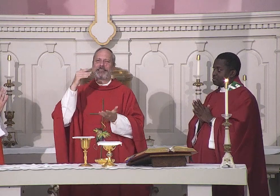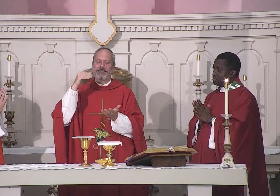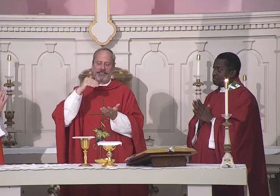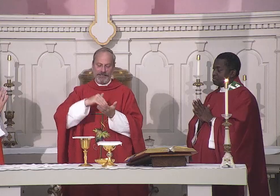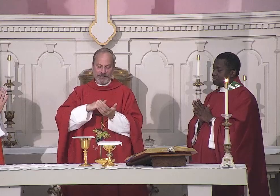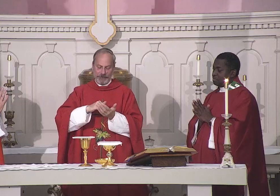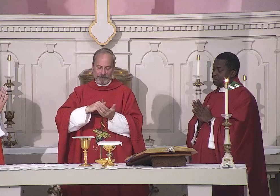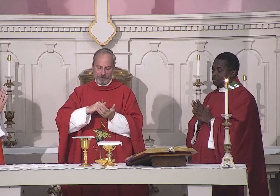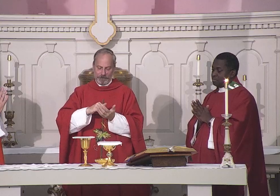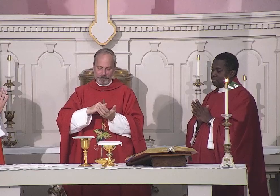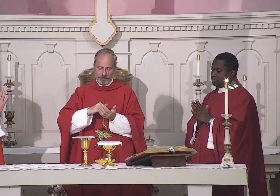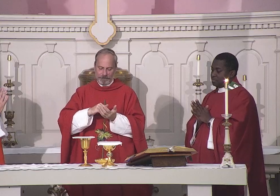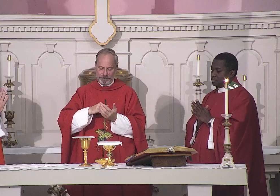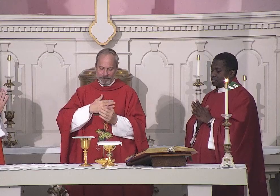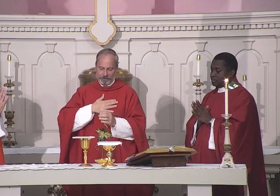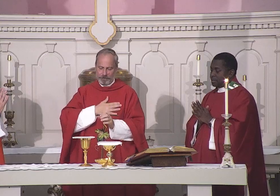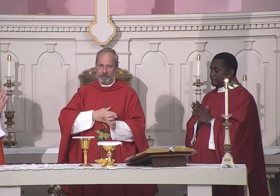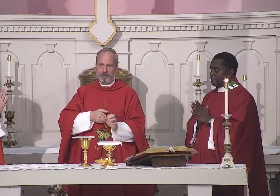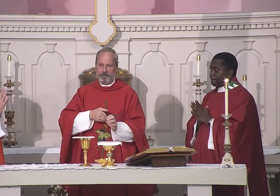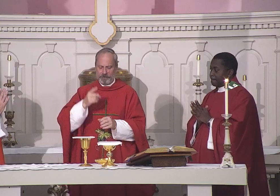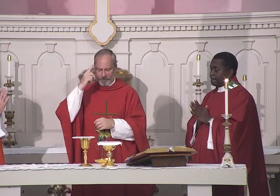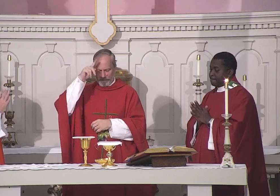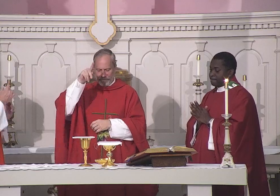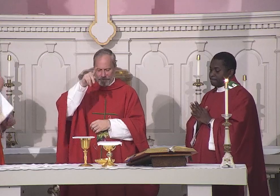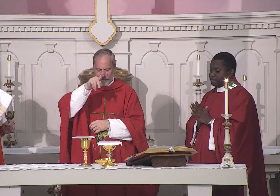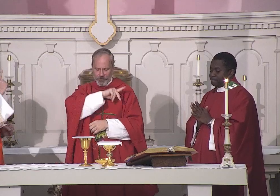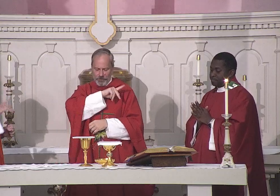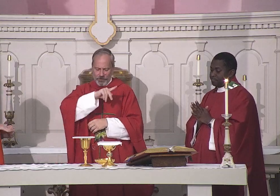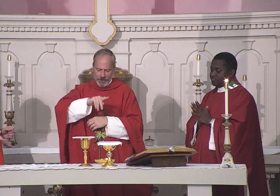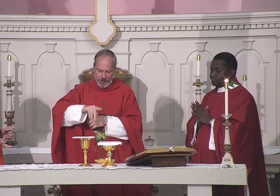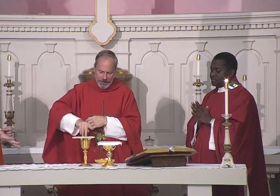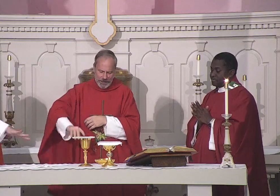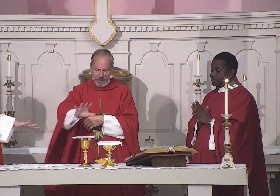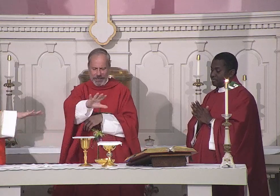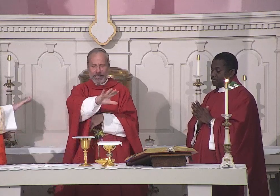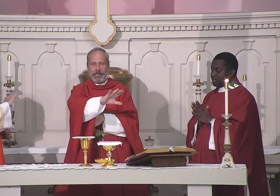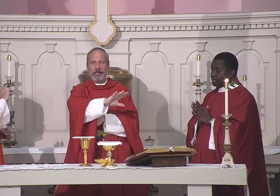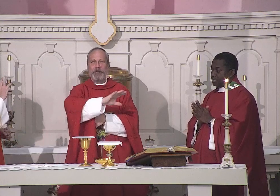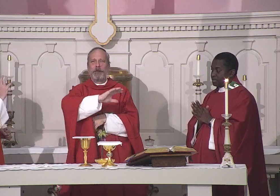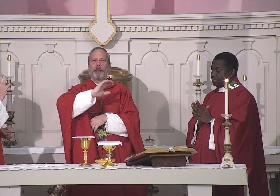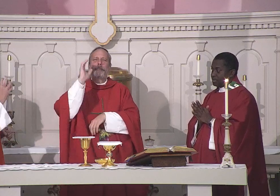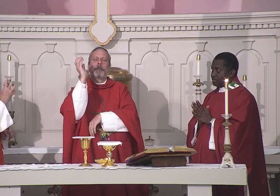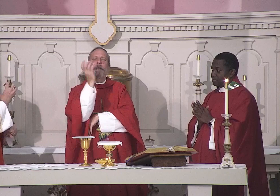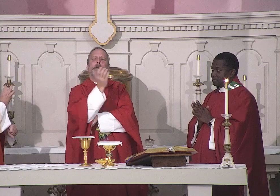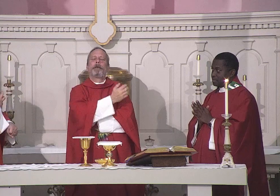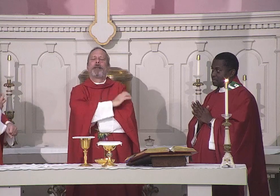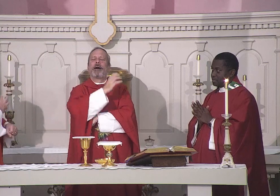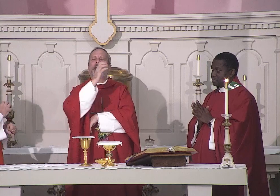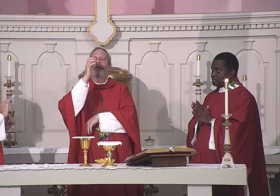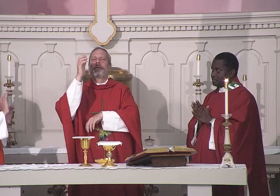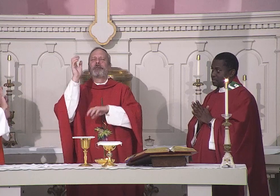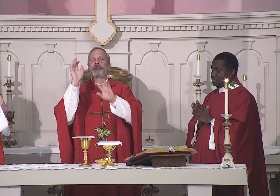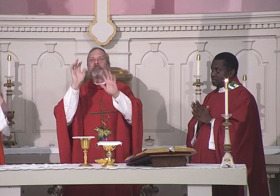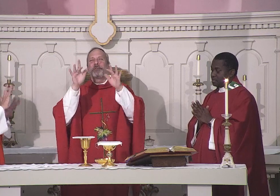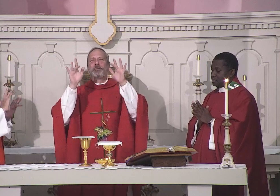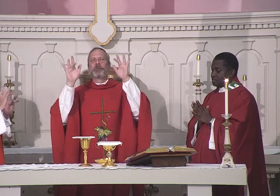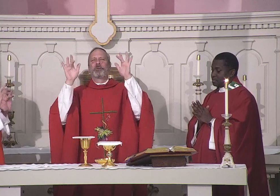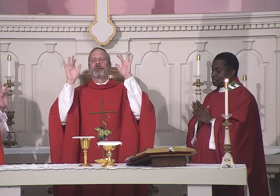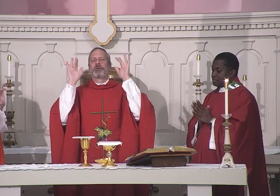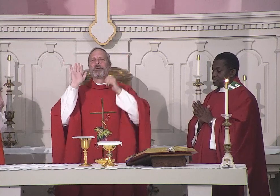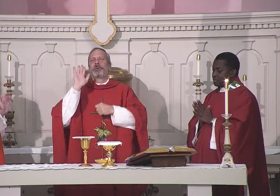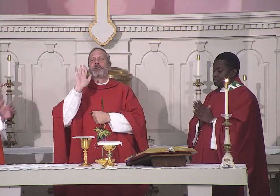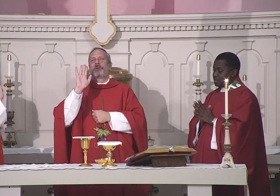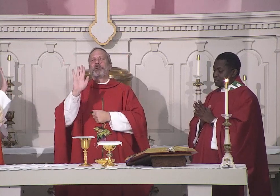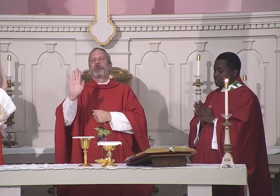and safe from all distress, as we await the blessed hope and the coming of our Savior,